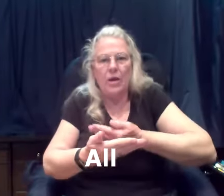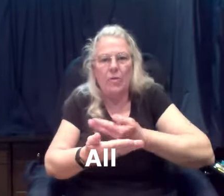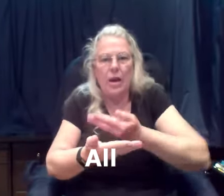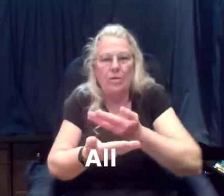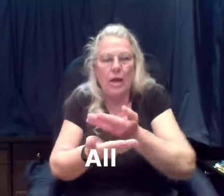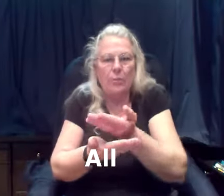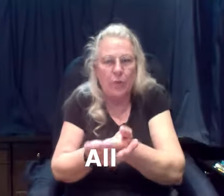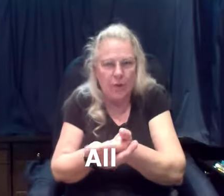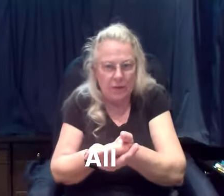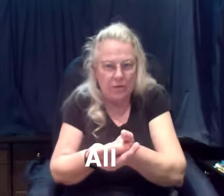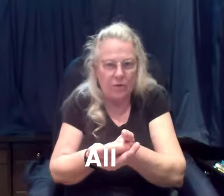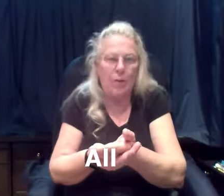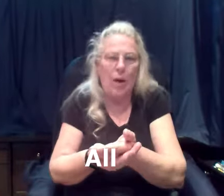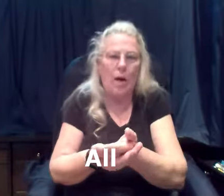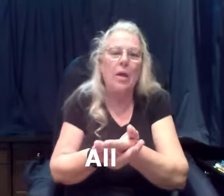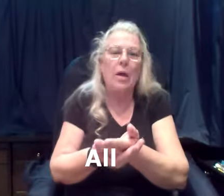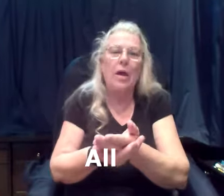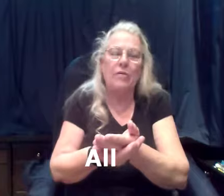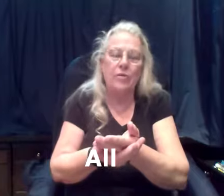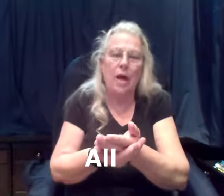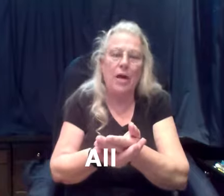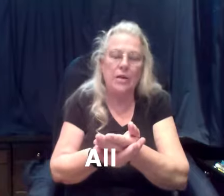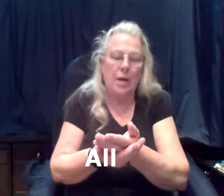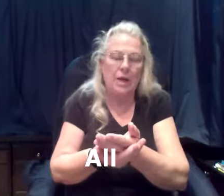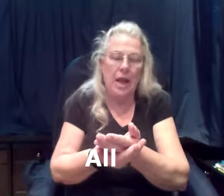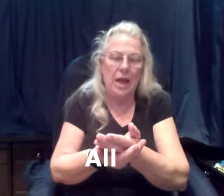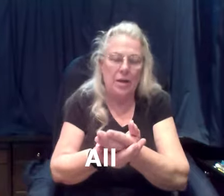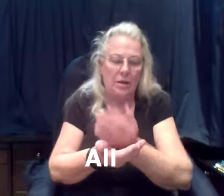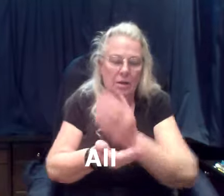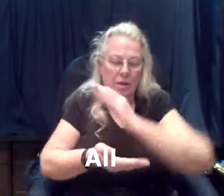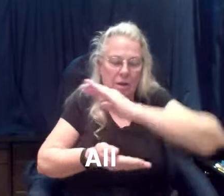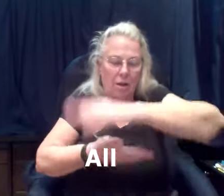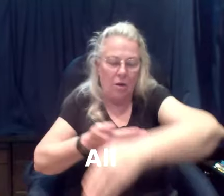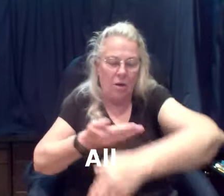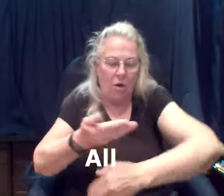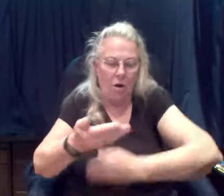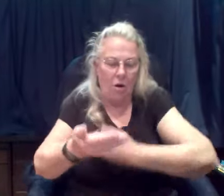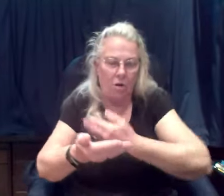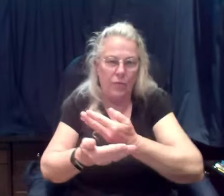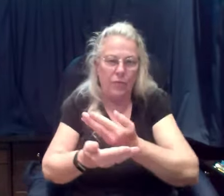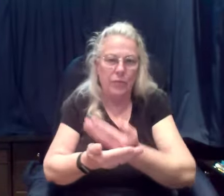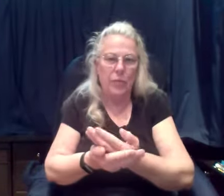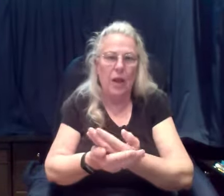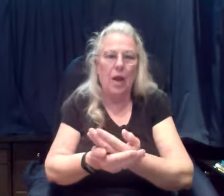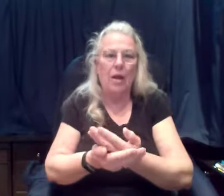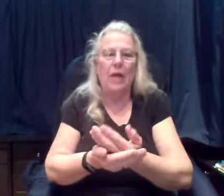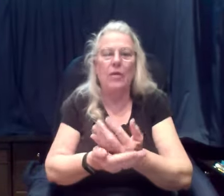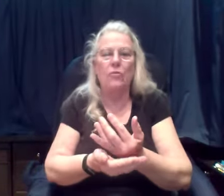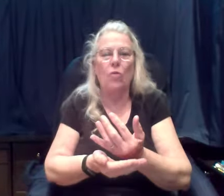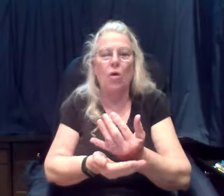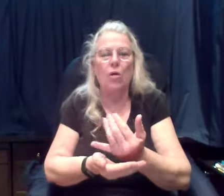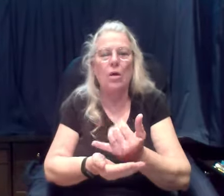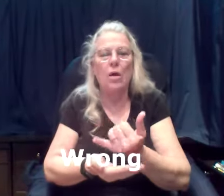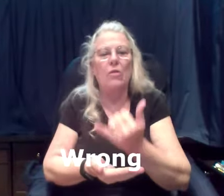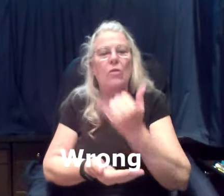around and put it into the palm of your non-dominant hand. All. And then wrong, the